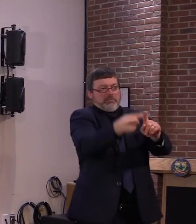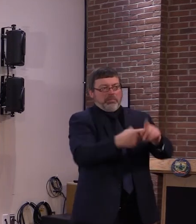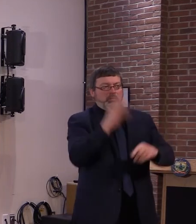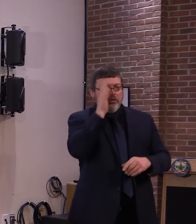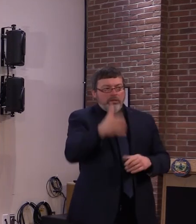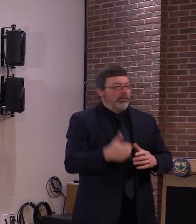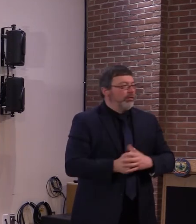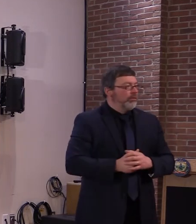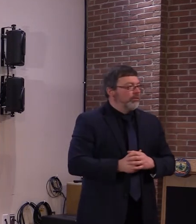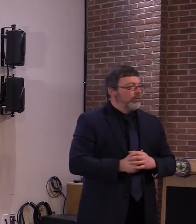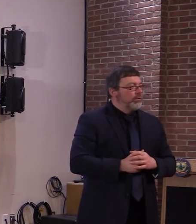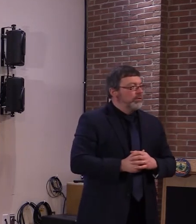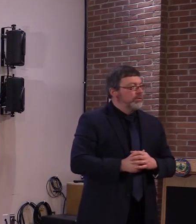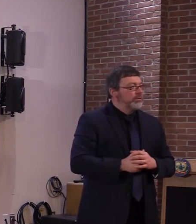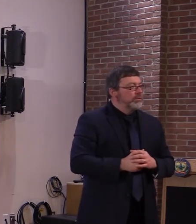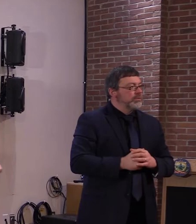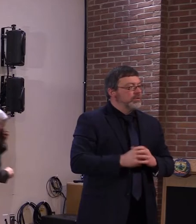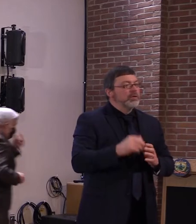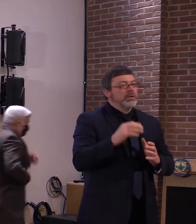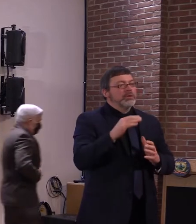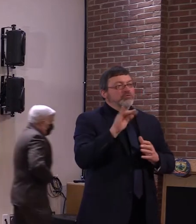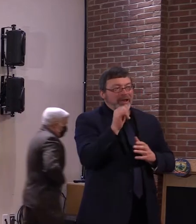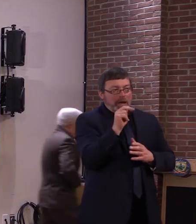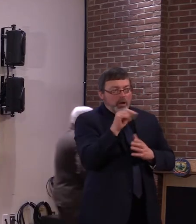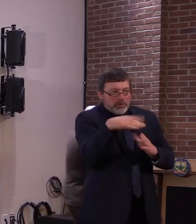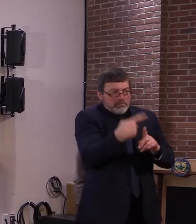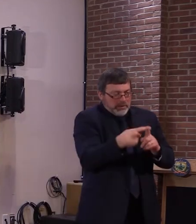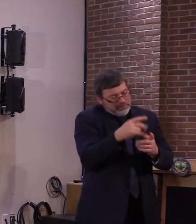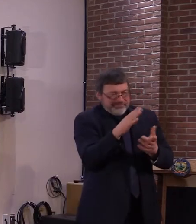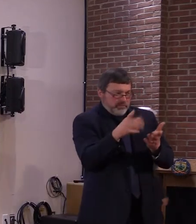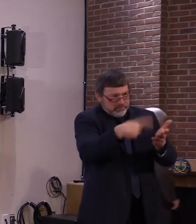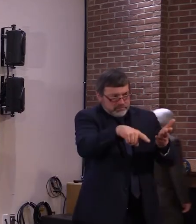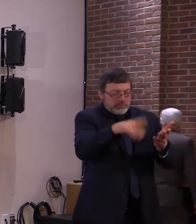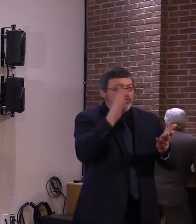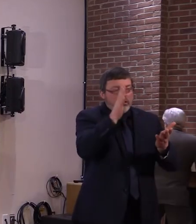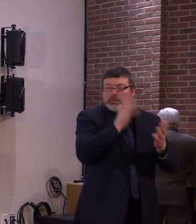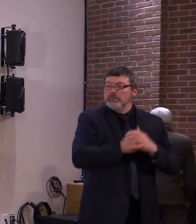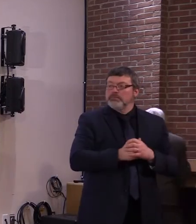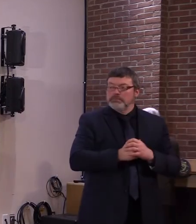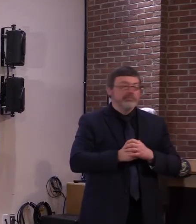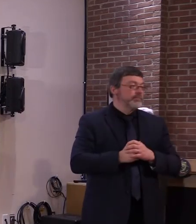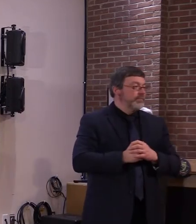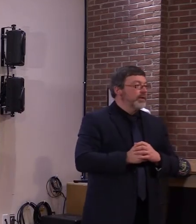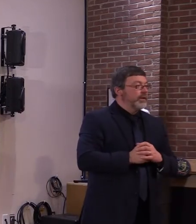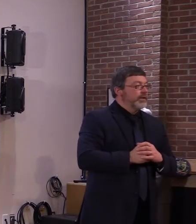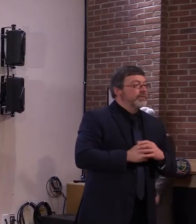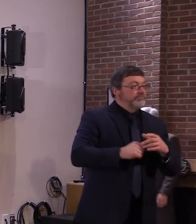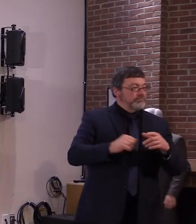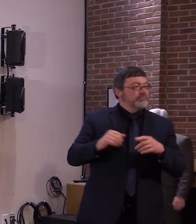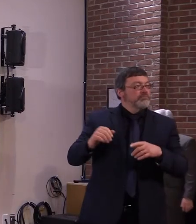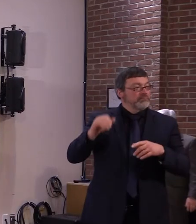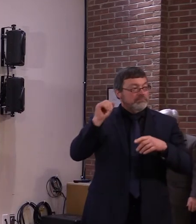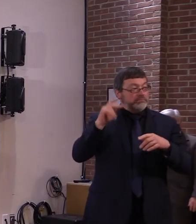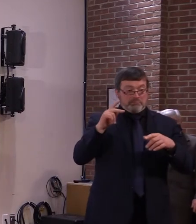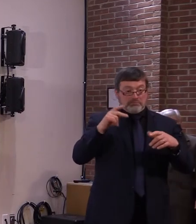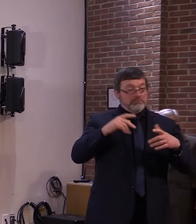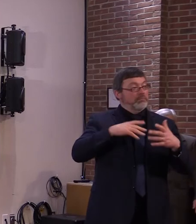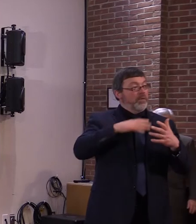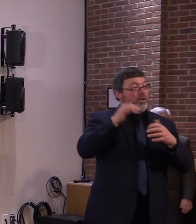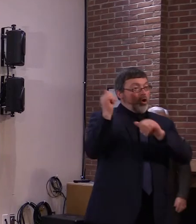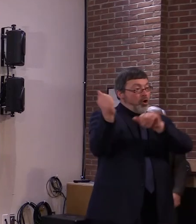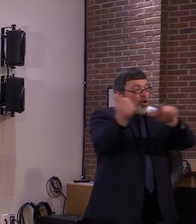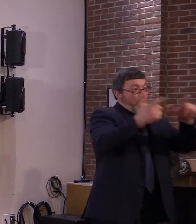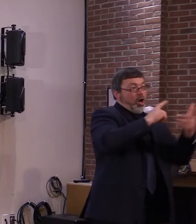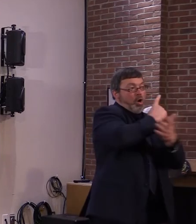thank you that gets us through the through the queue i am going to go back through those who have said they have a second